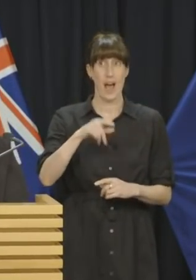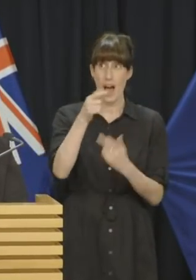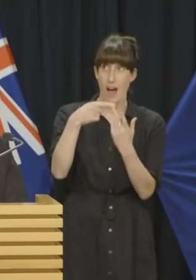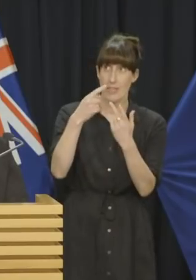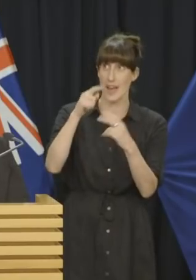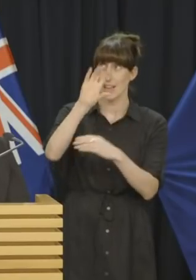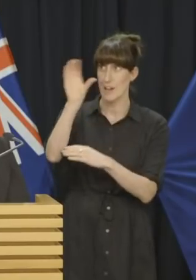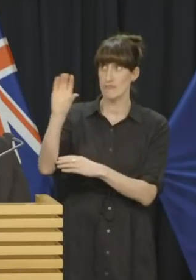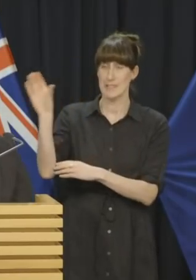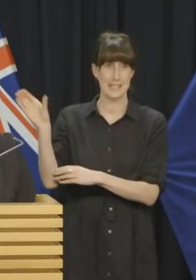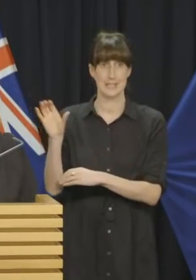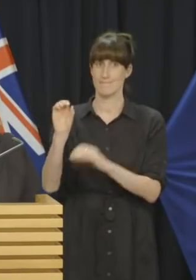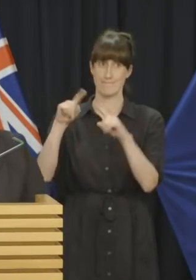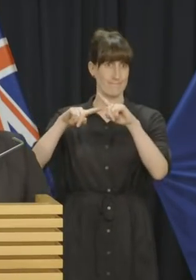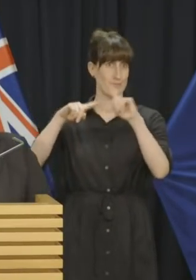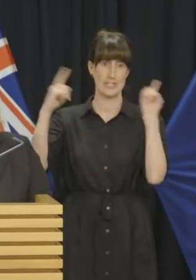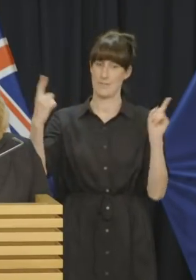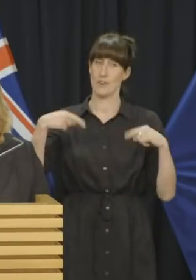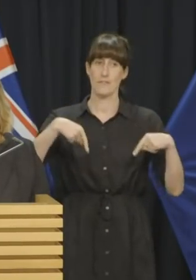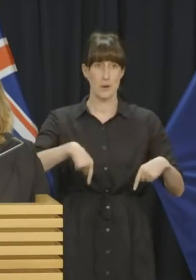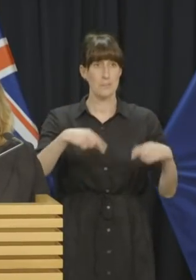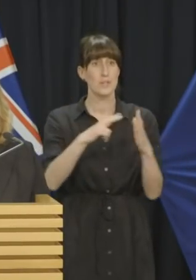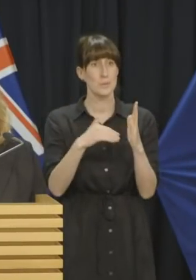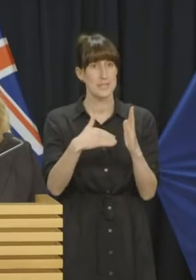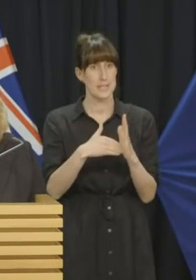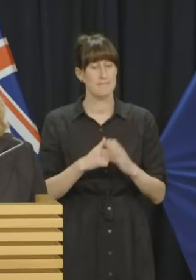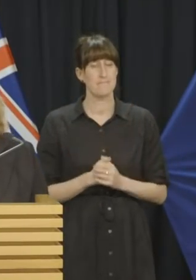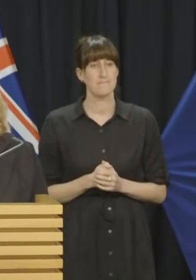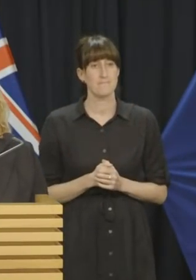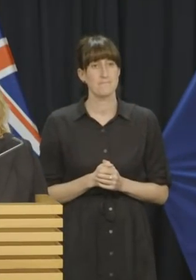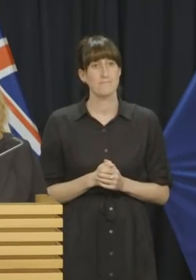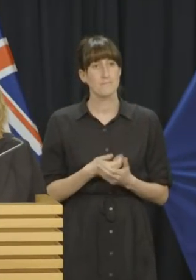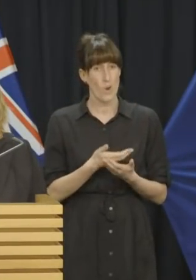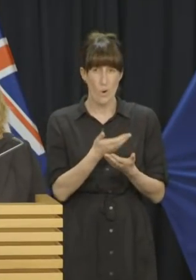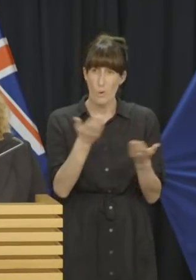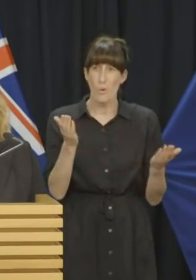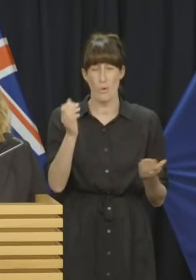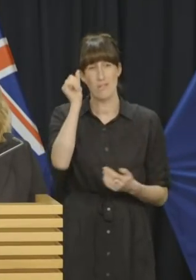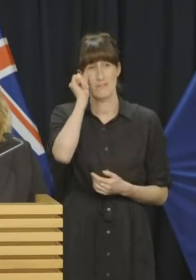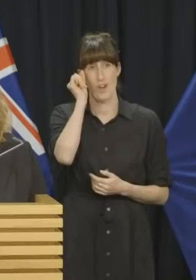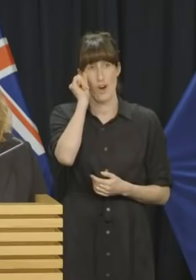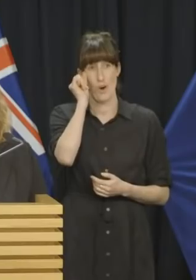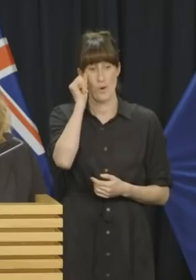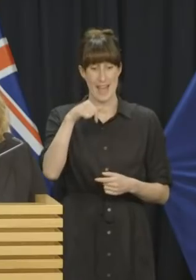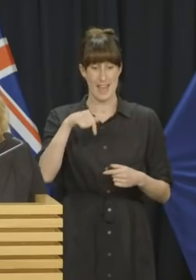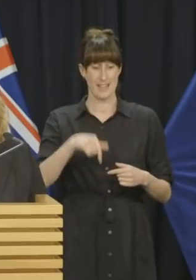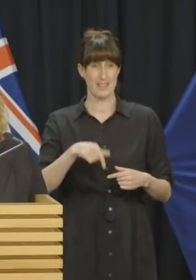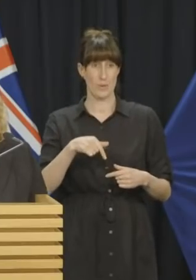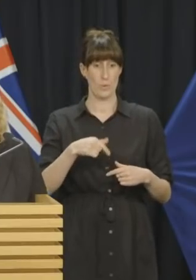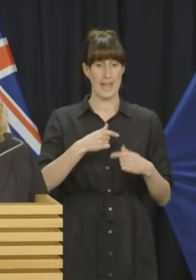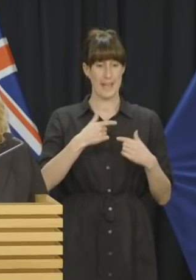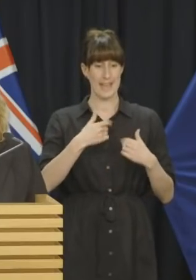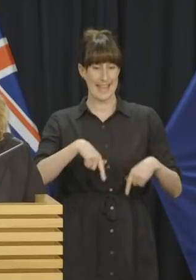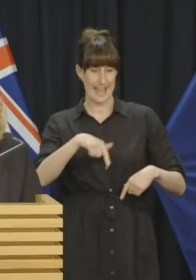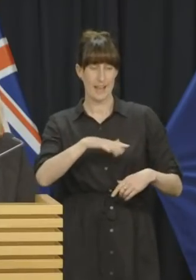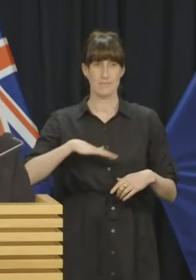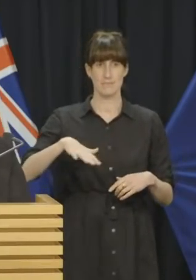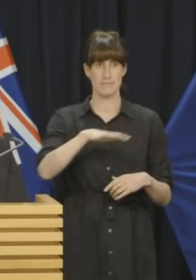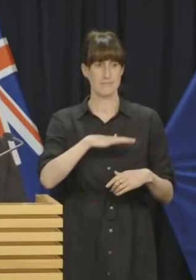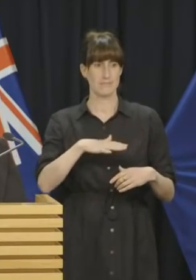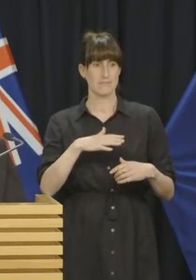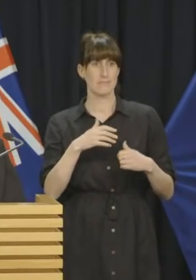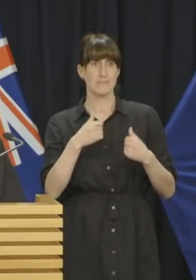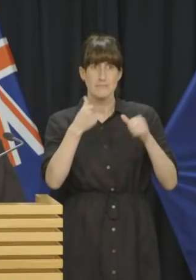this global pandemic. And as we all know, we have not got here by luck. We have got here by